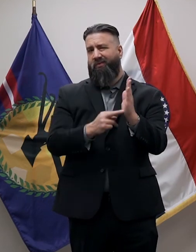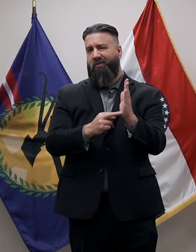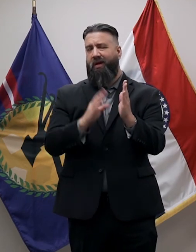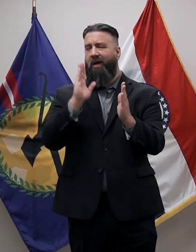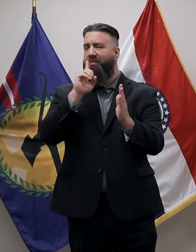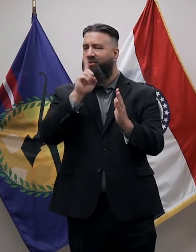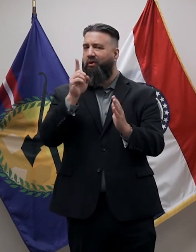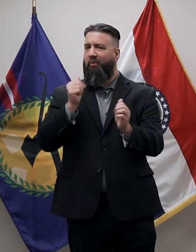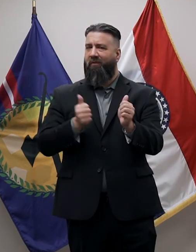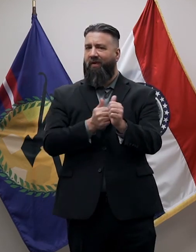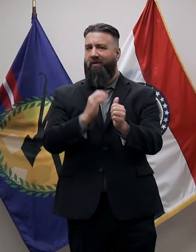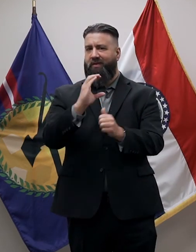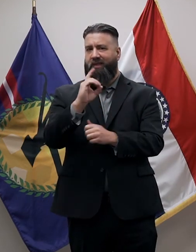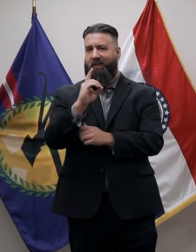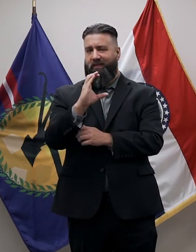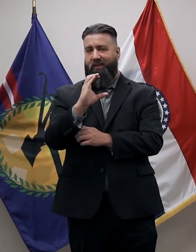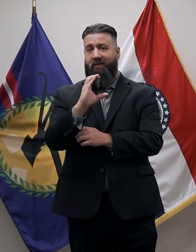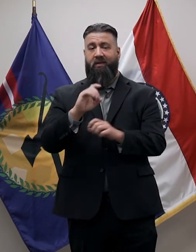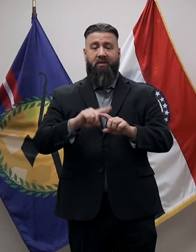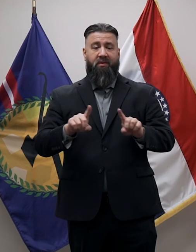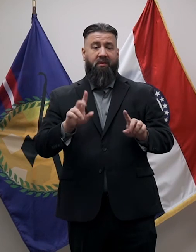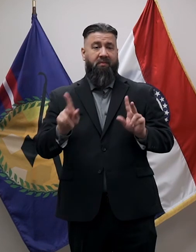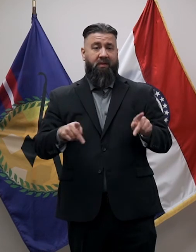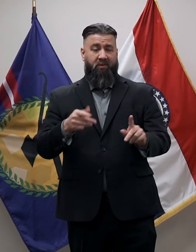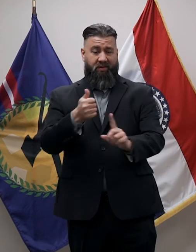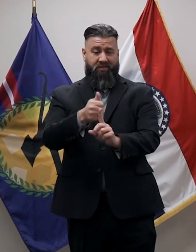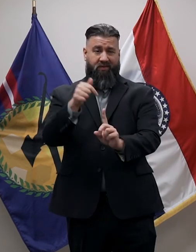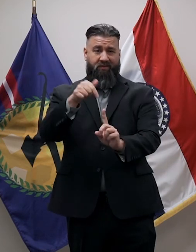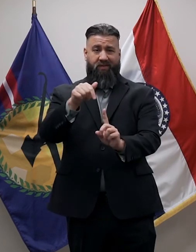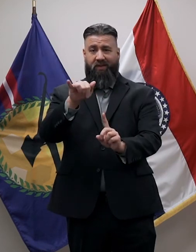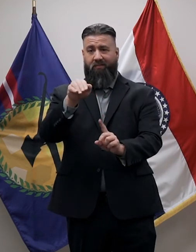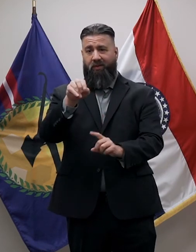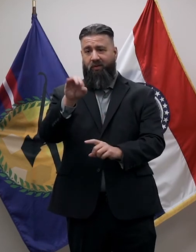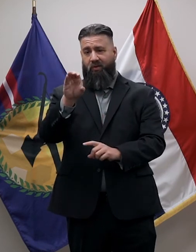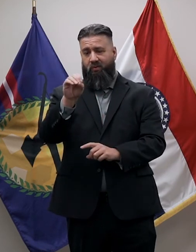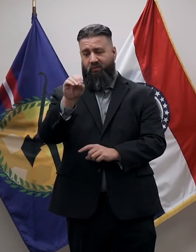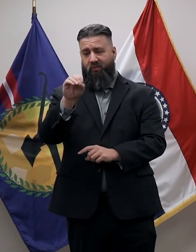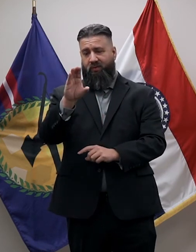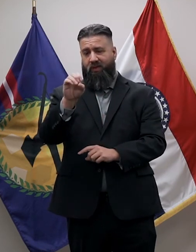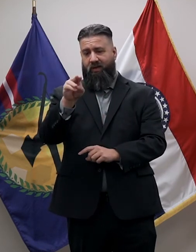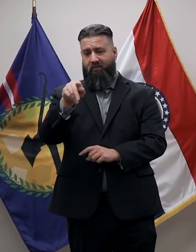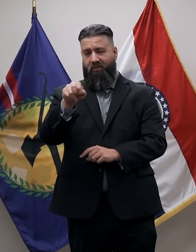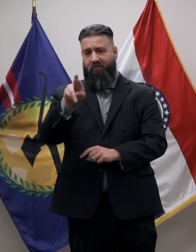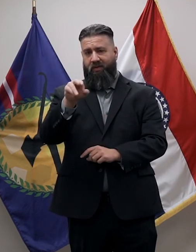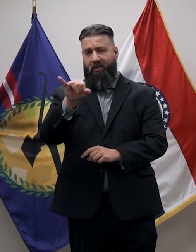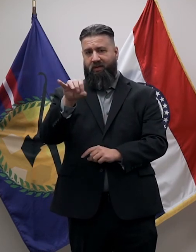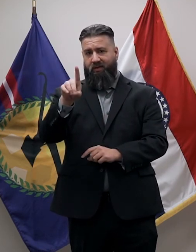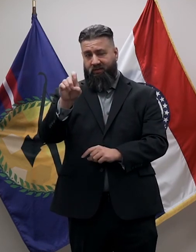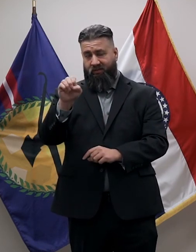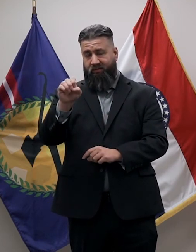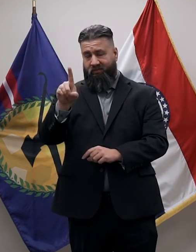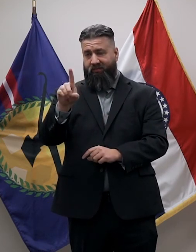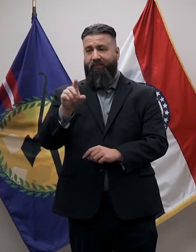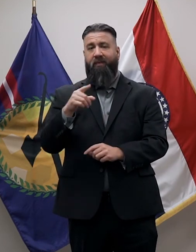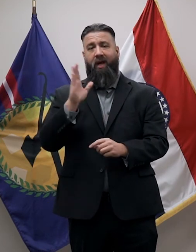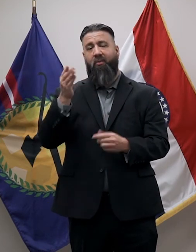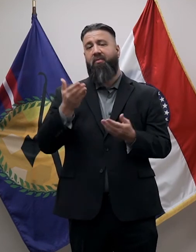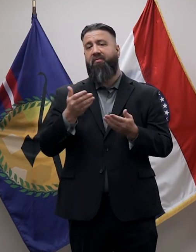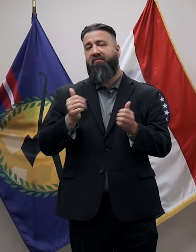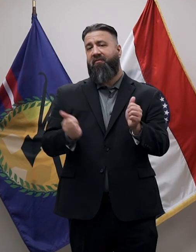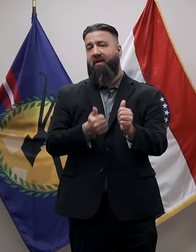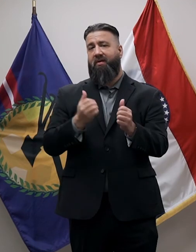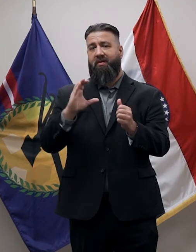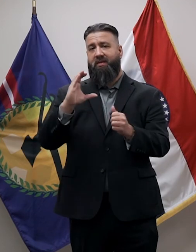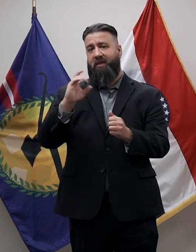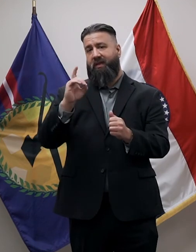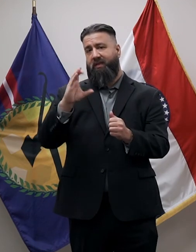say. But people that are immunocompromised, I would follow the current CDC recommendations and